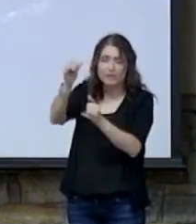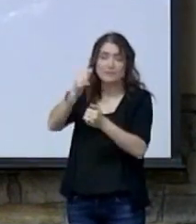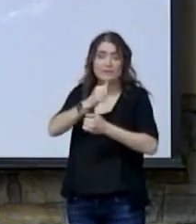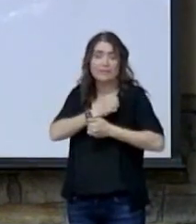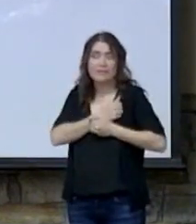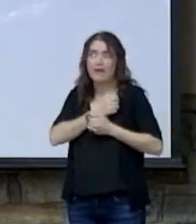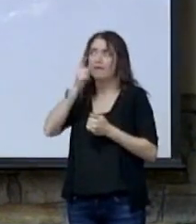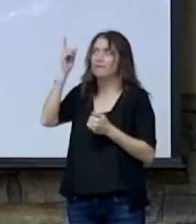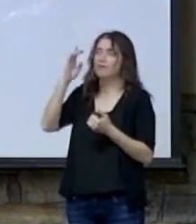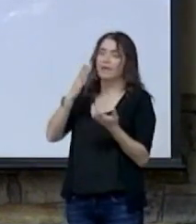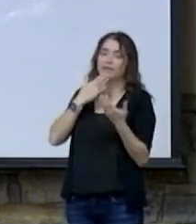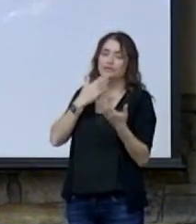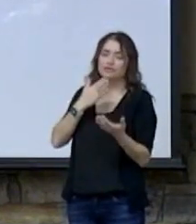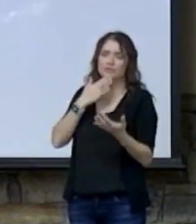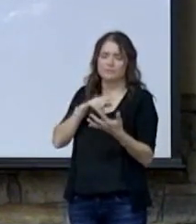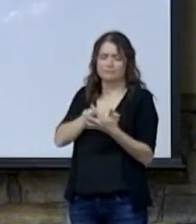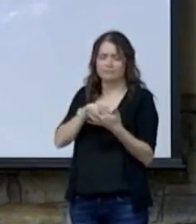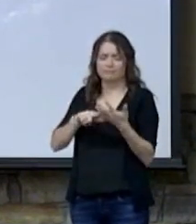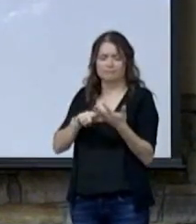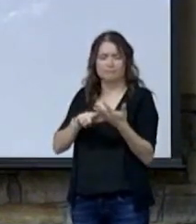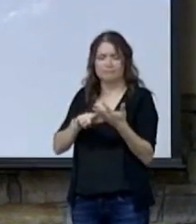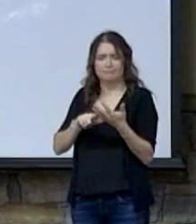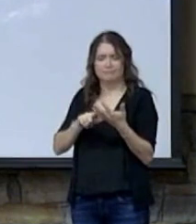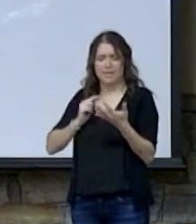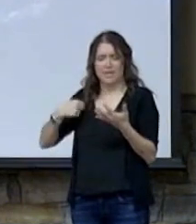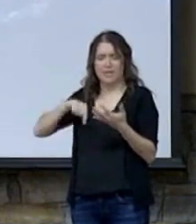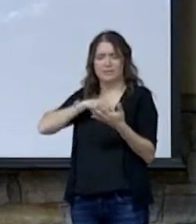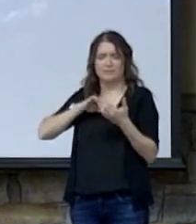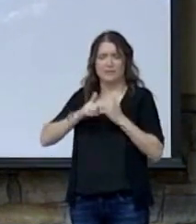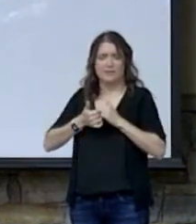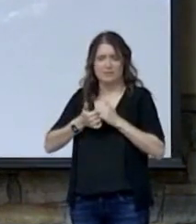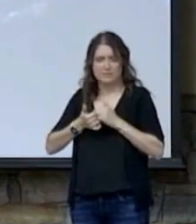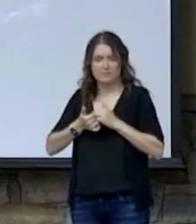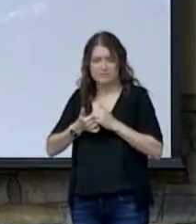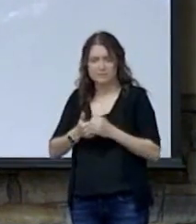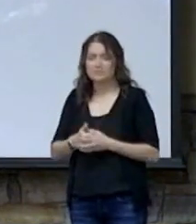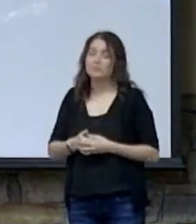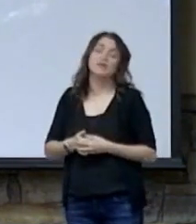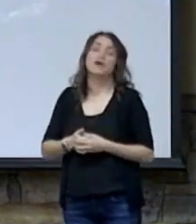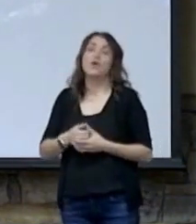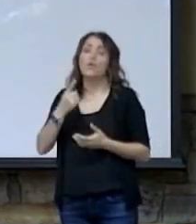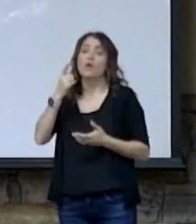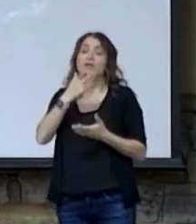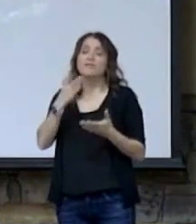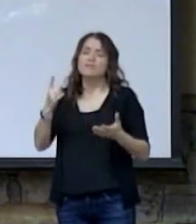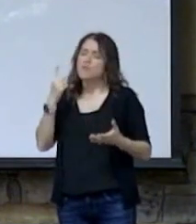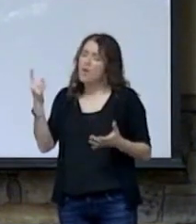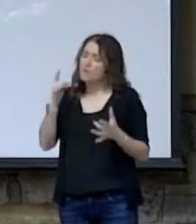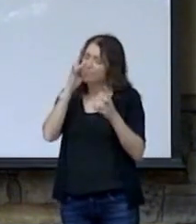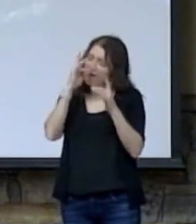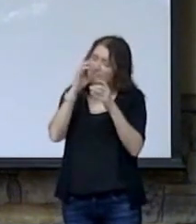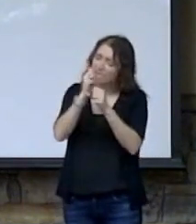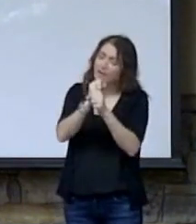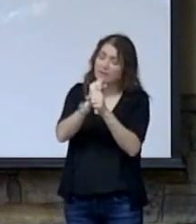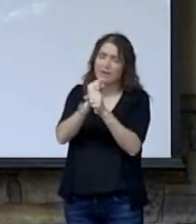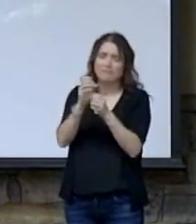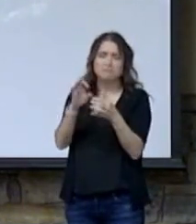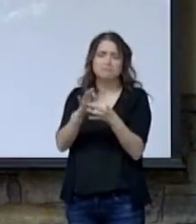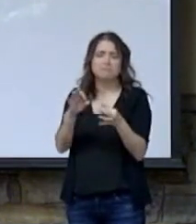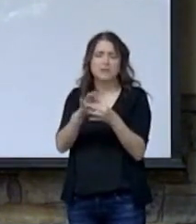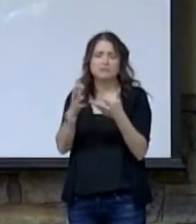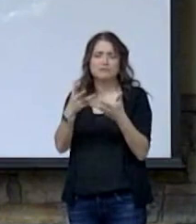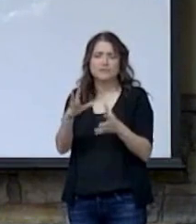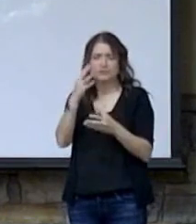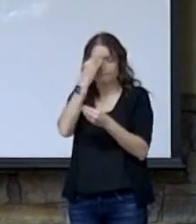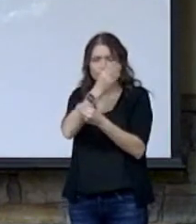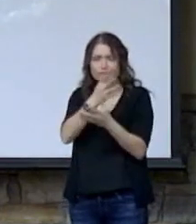goodness, what about us in our lives? One of the things I'm always fascinated about, and I've mentioned this before when I